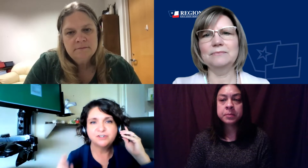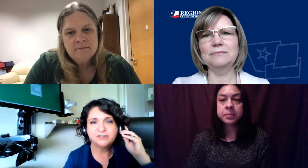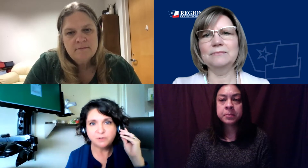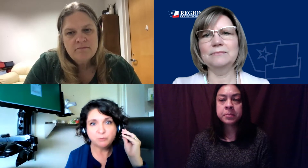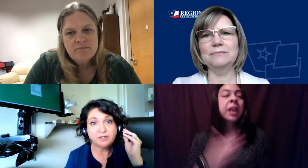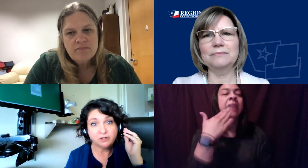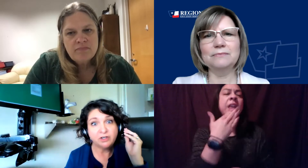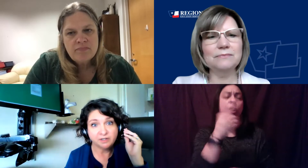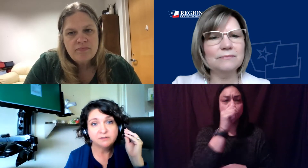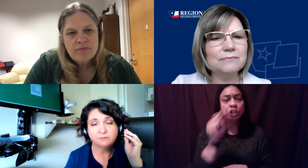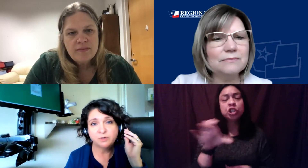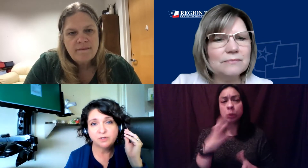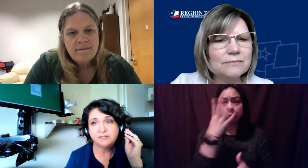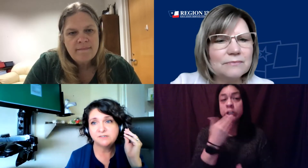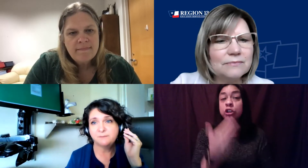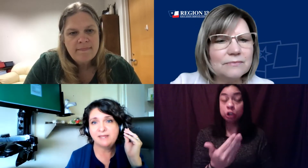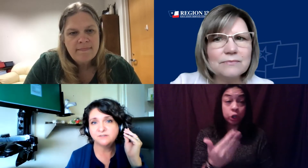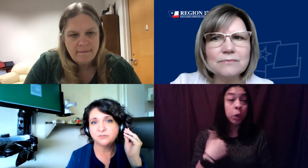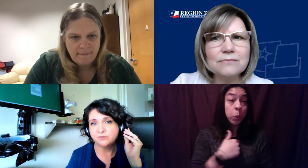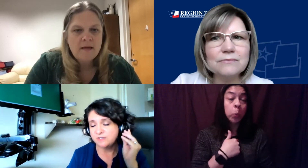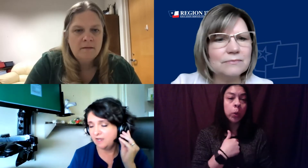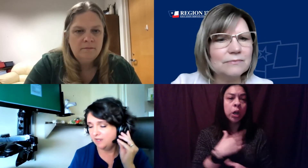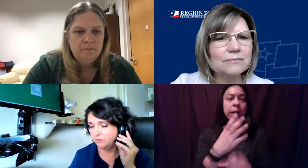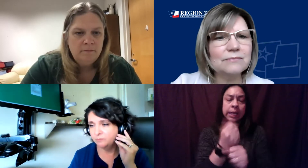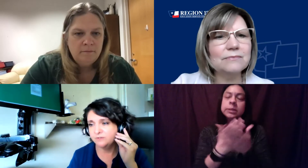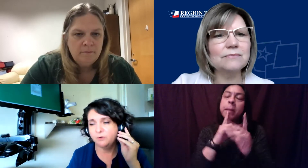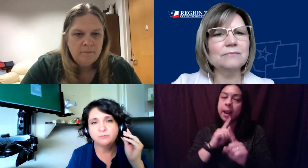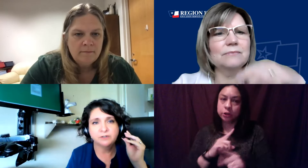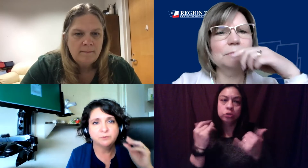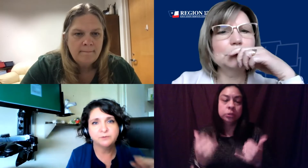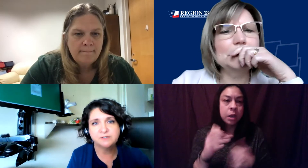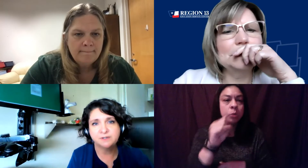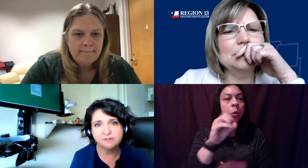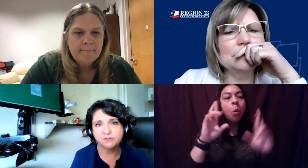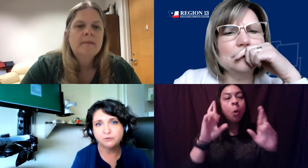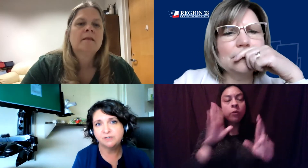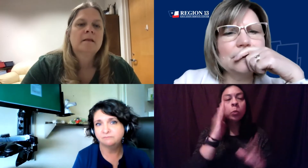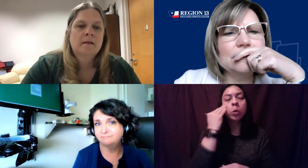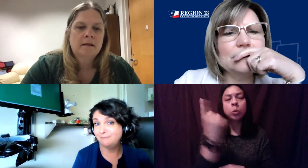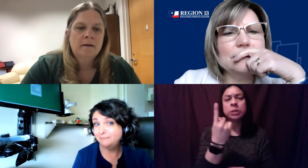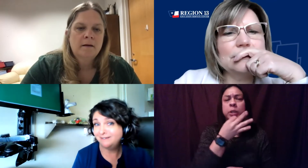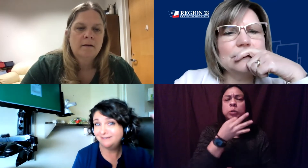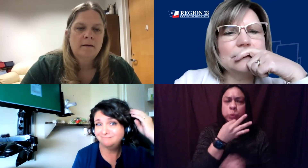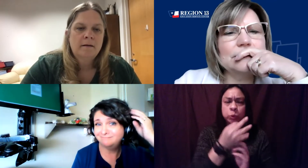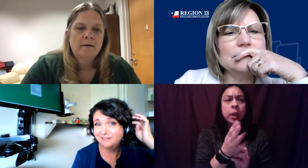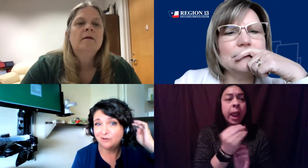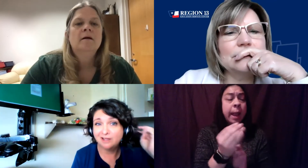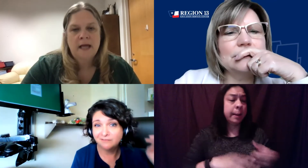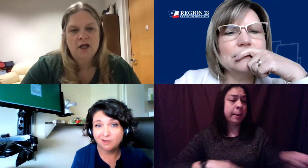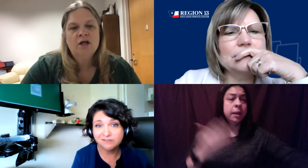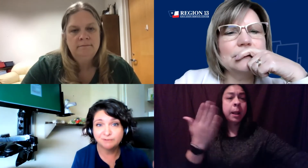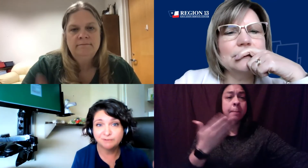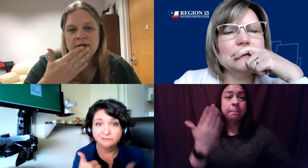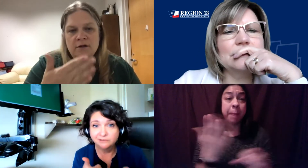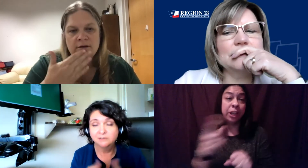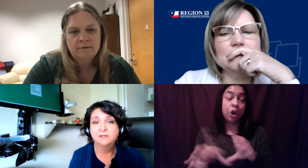Thanks, Trish. She's doing pretty good. We're getting some answers. So hopefully we'll know something soon and maybe get her